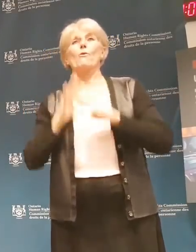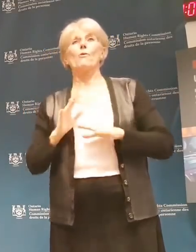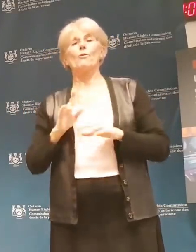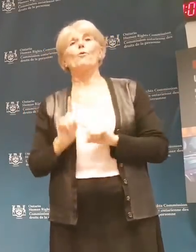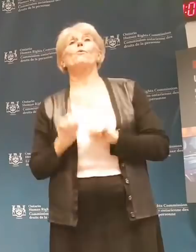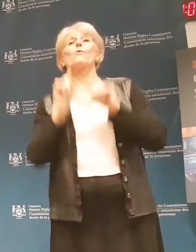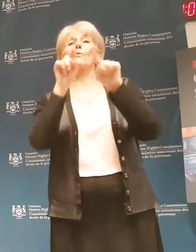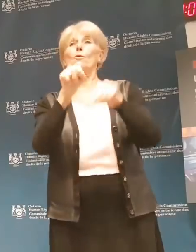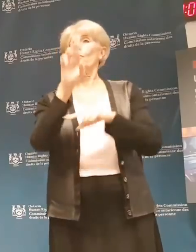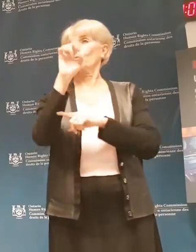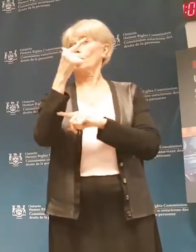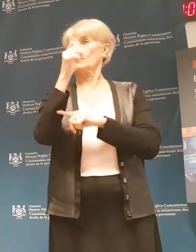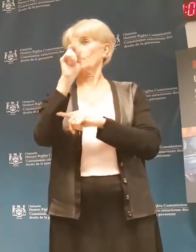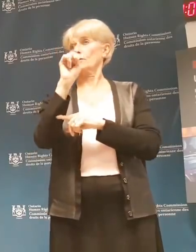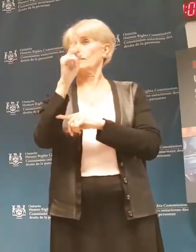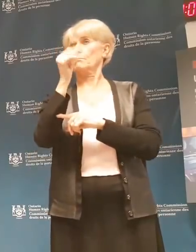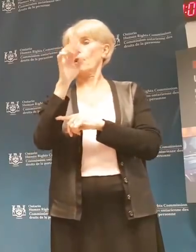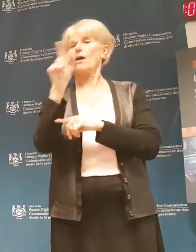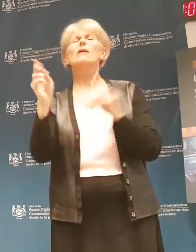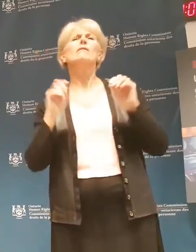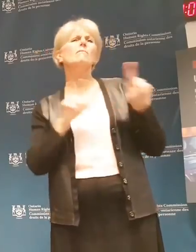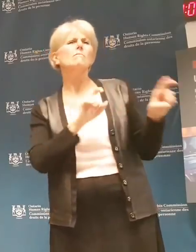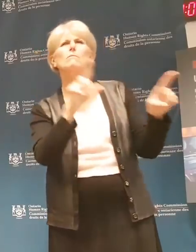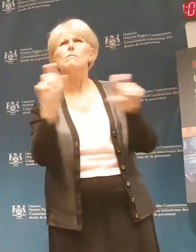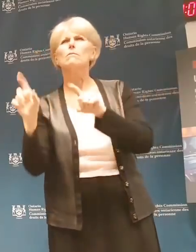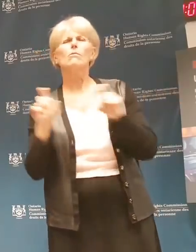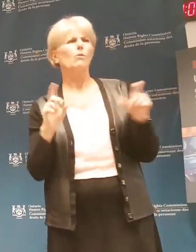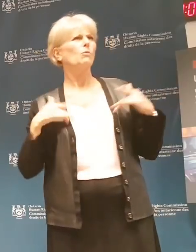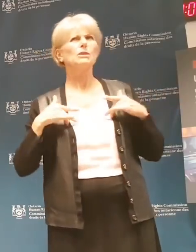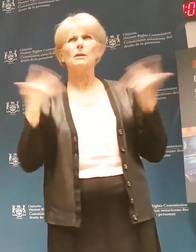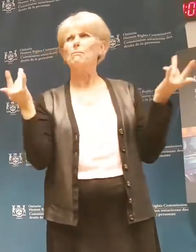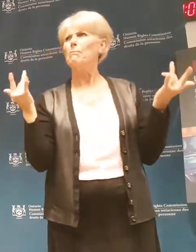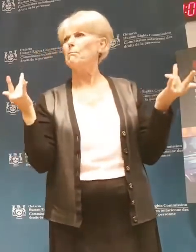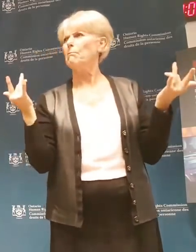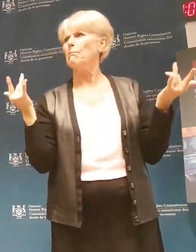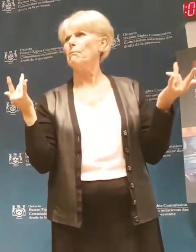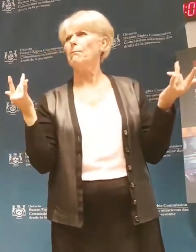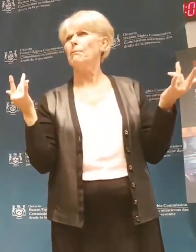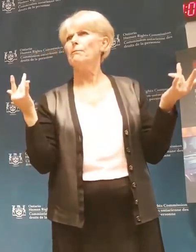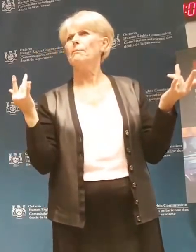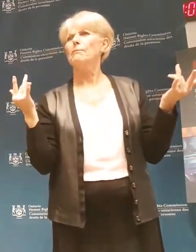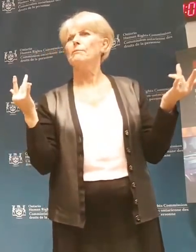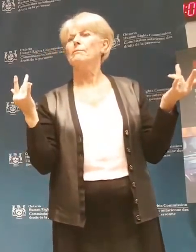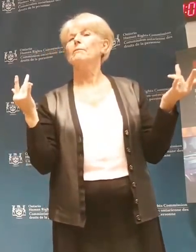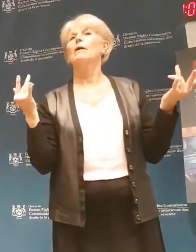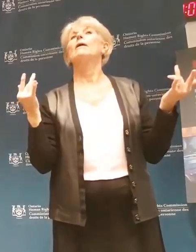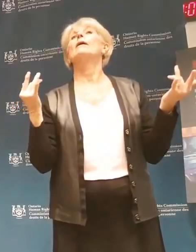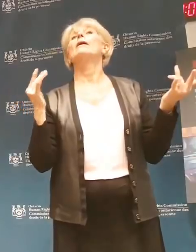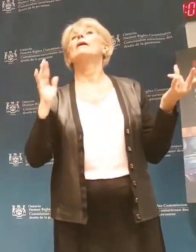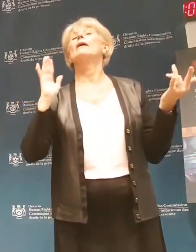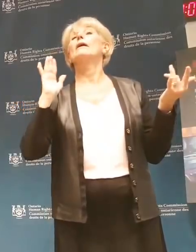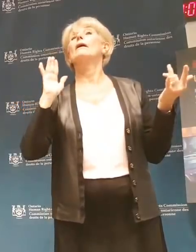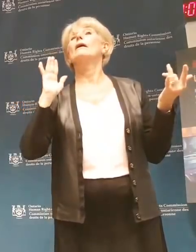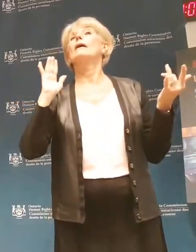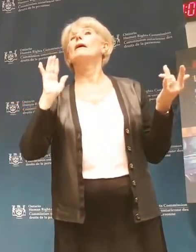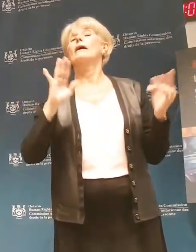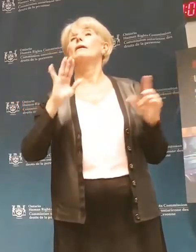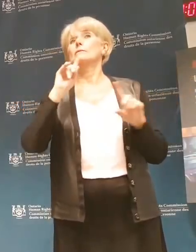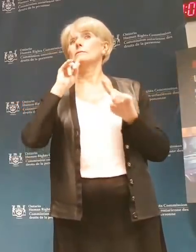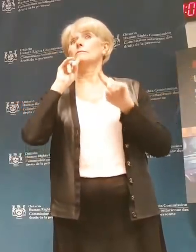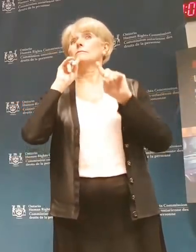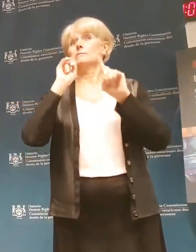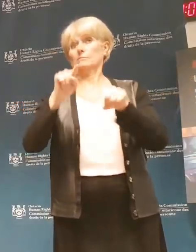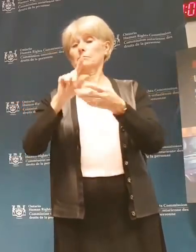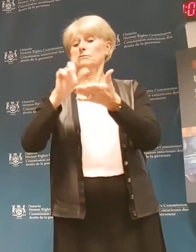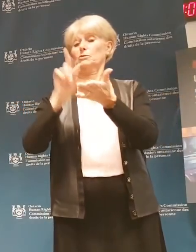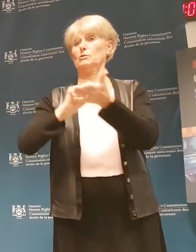into Regent Park to find out what was going on. And they reported